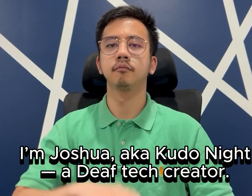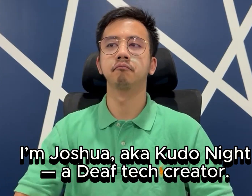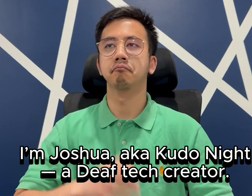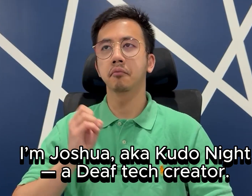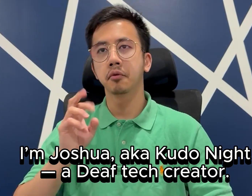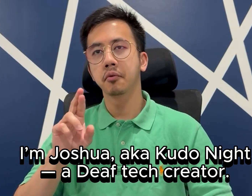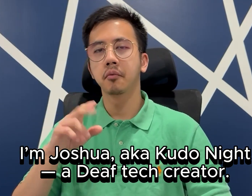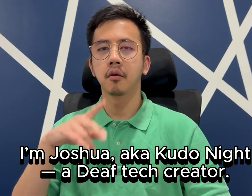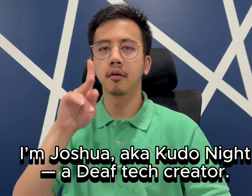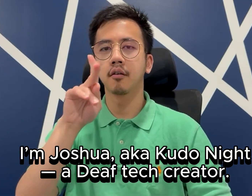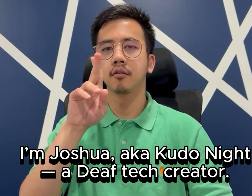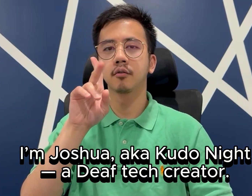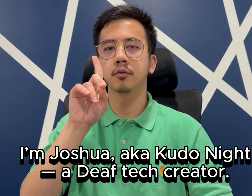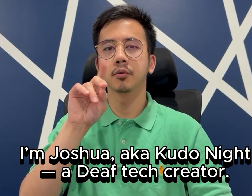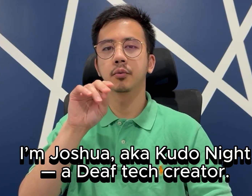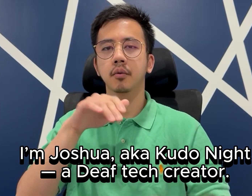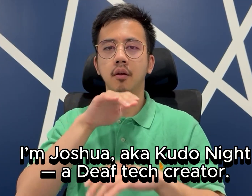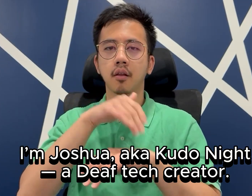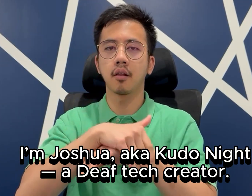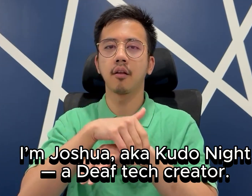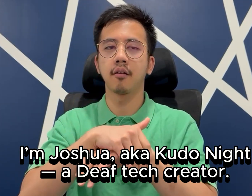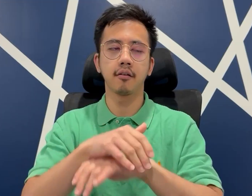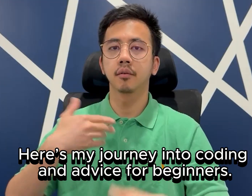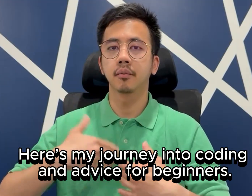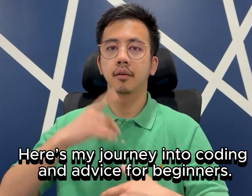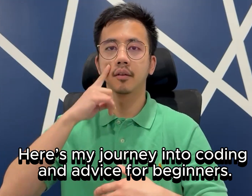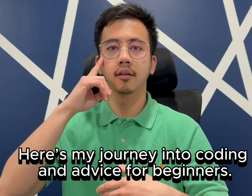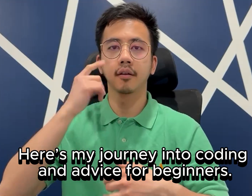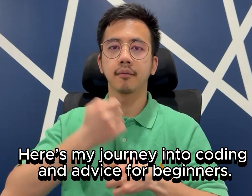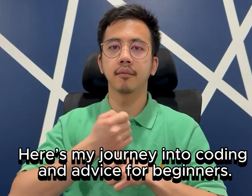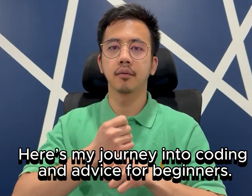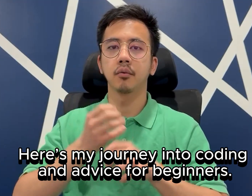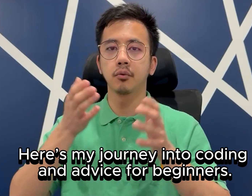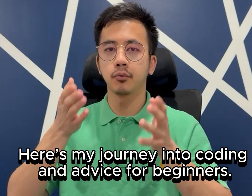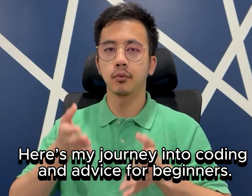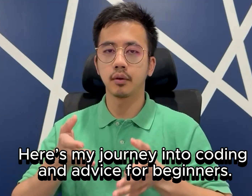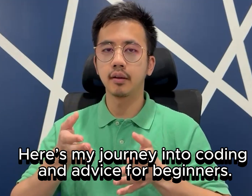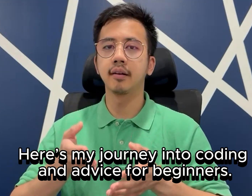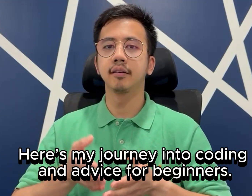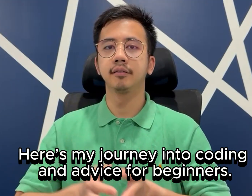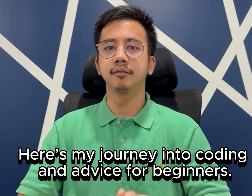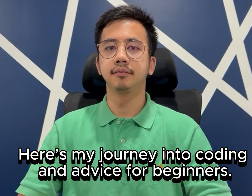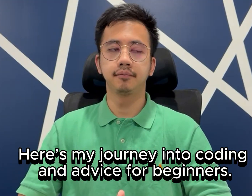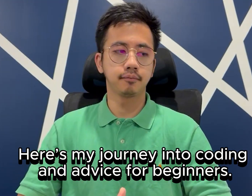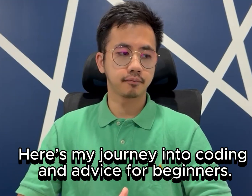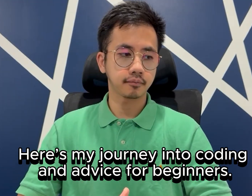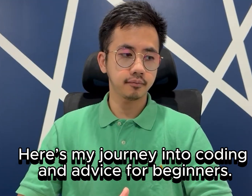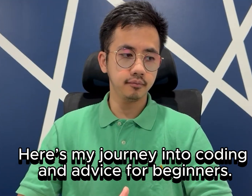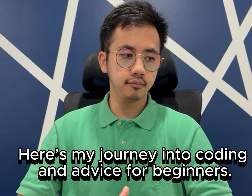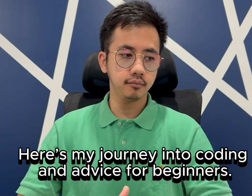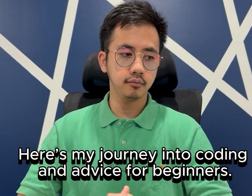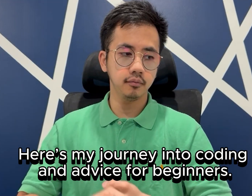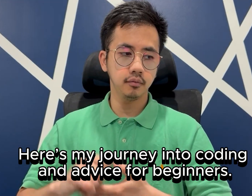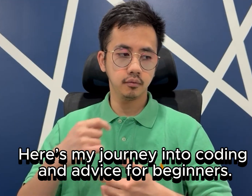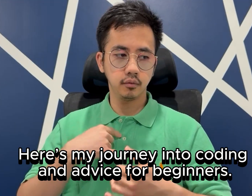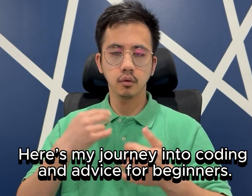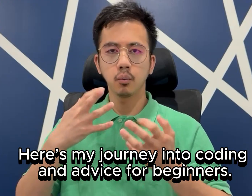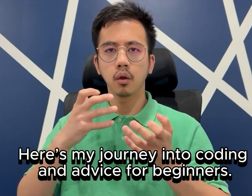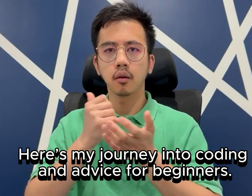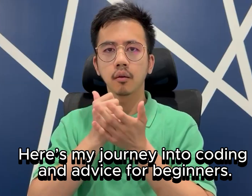I'm Joshua AKA Kudo, a deaf tech creator. Here's my journey into coding and advice for